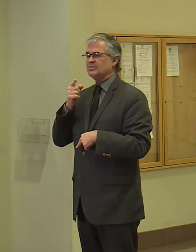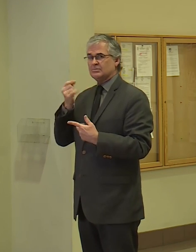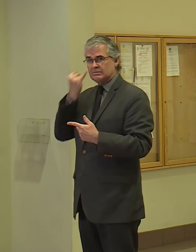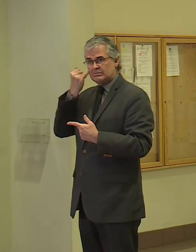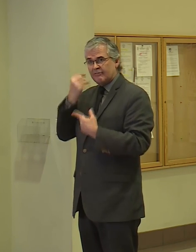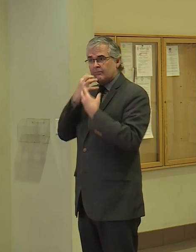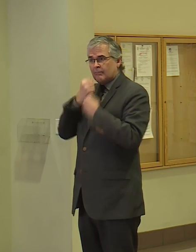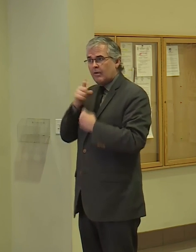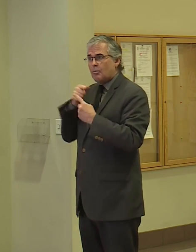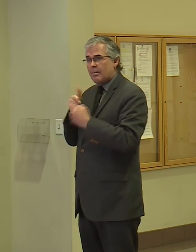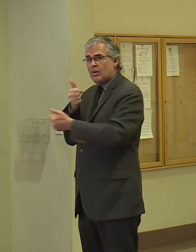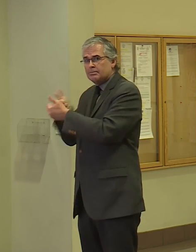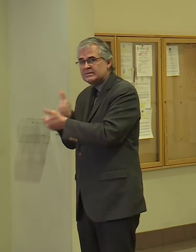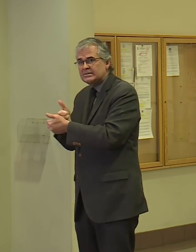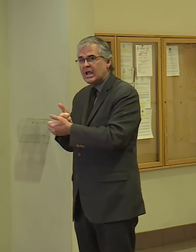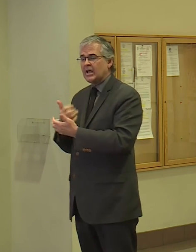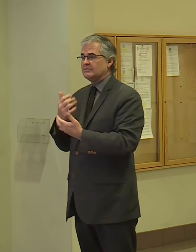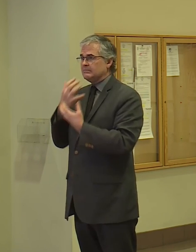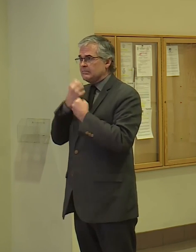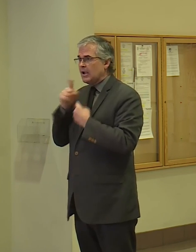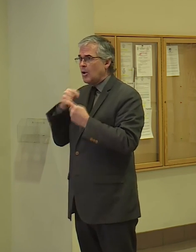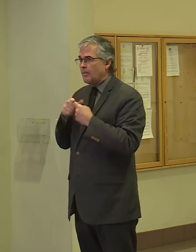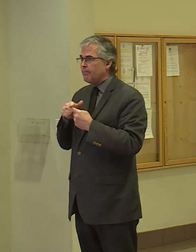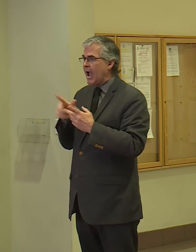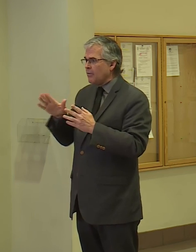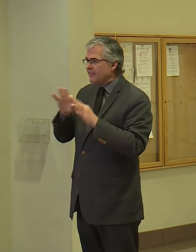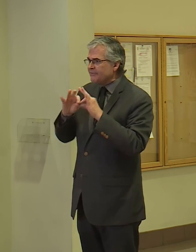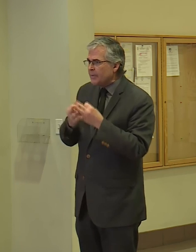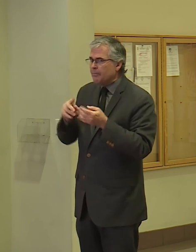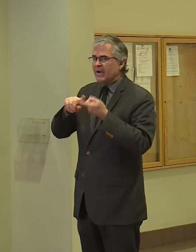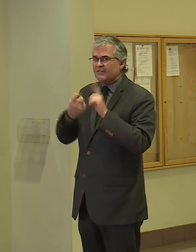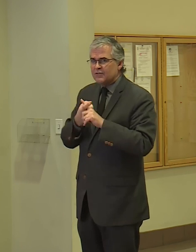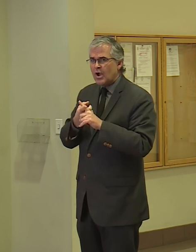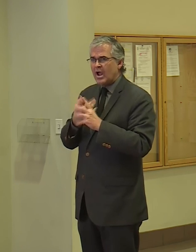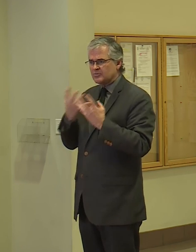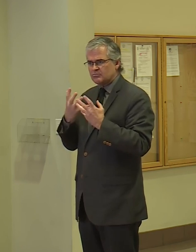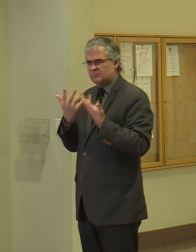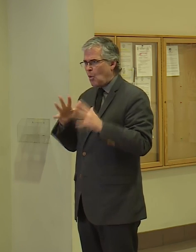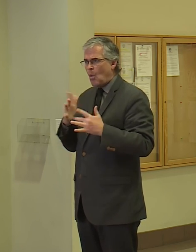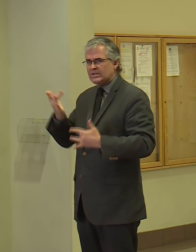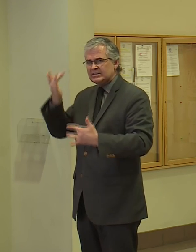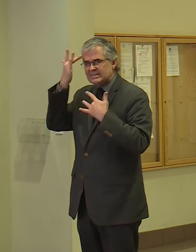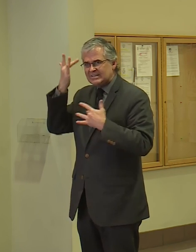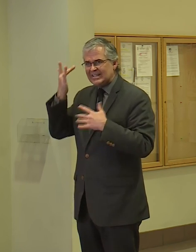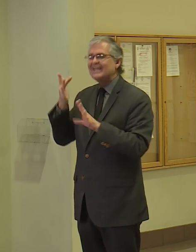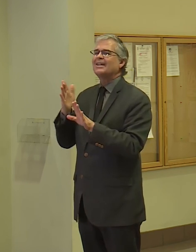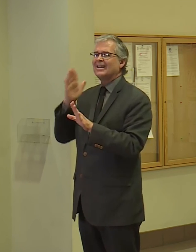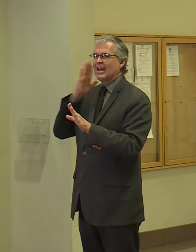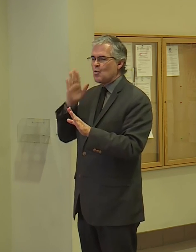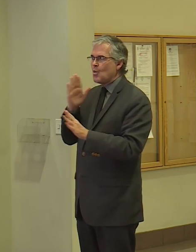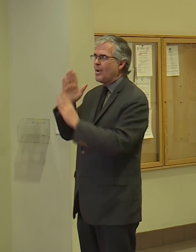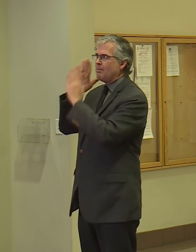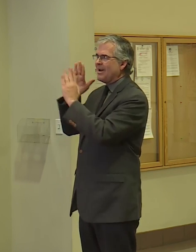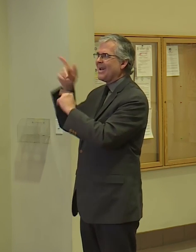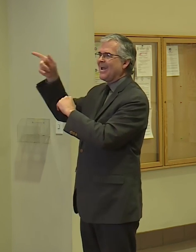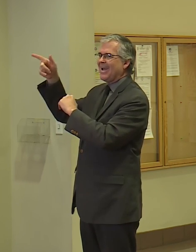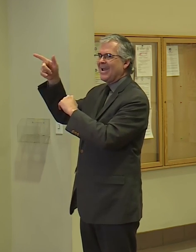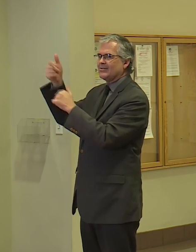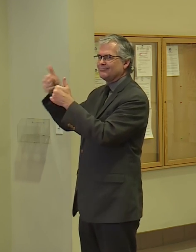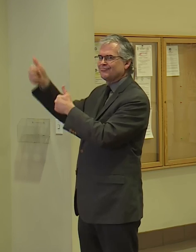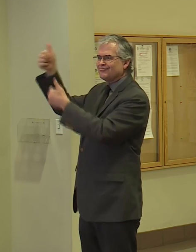care about the well-being of their loved ones they will heed this advice from the best medical professionals in the United States and in the world stay